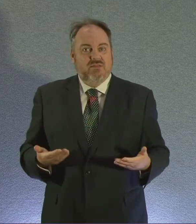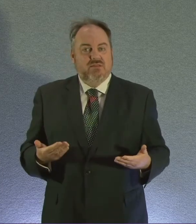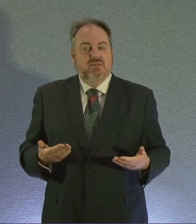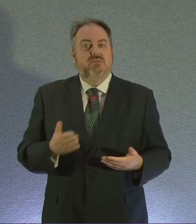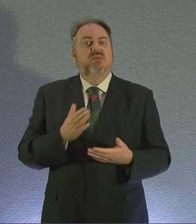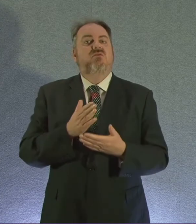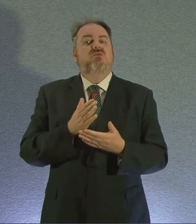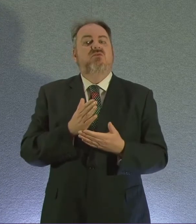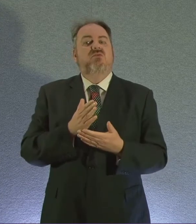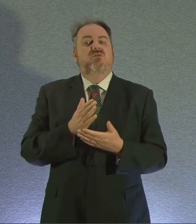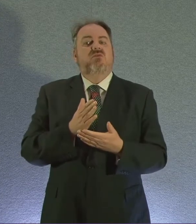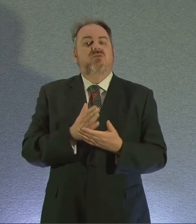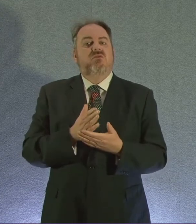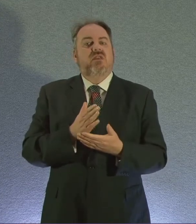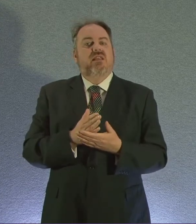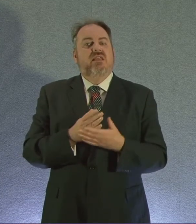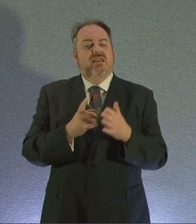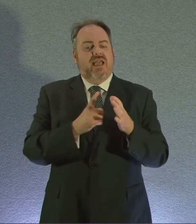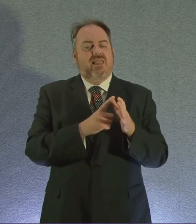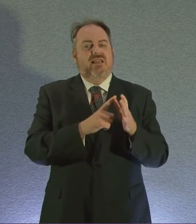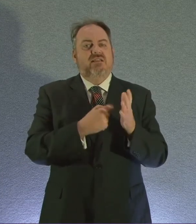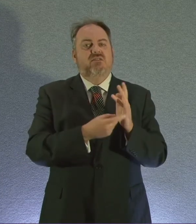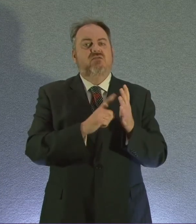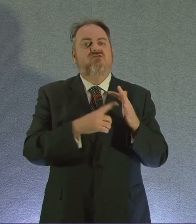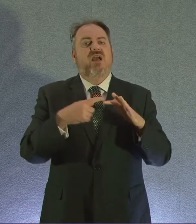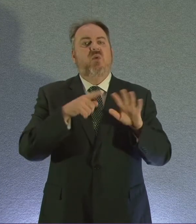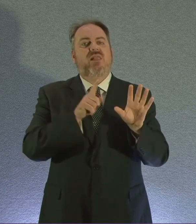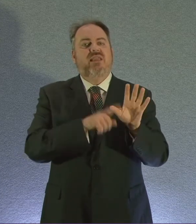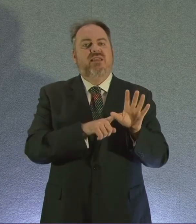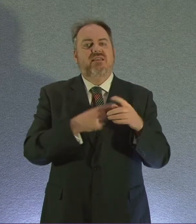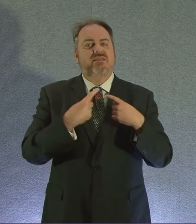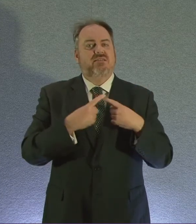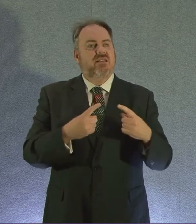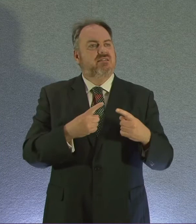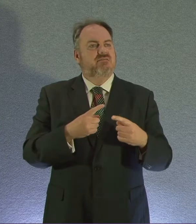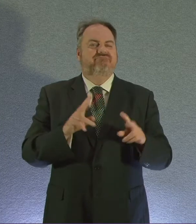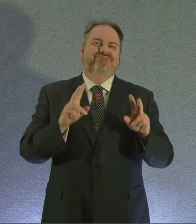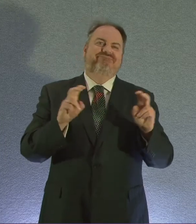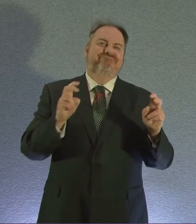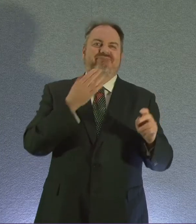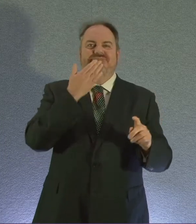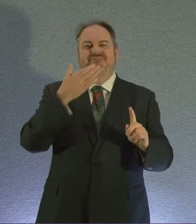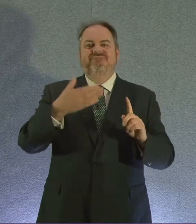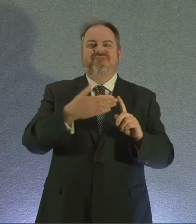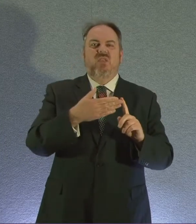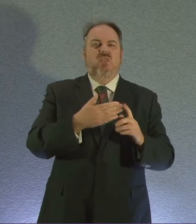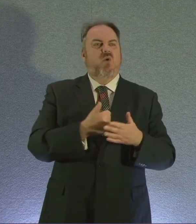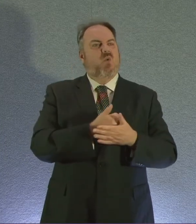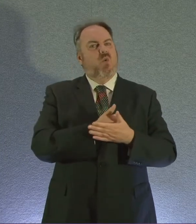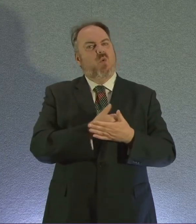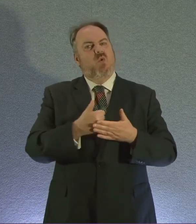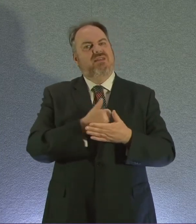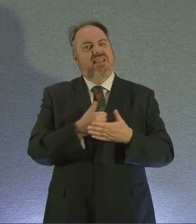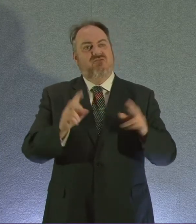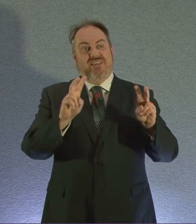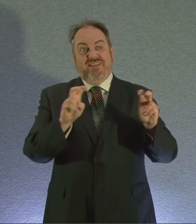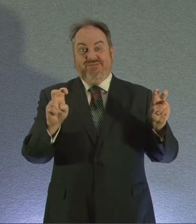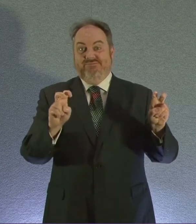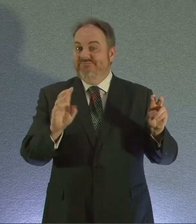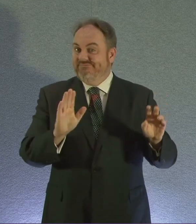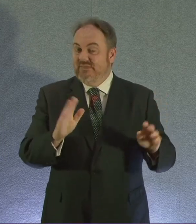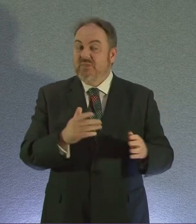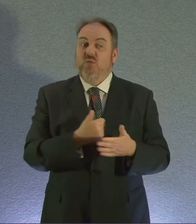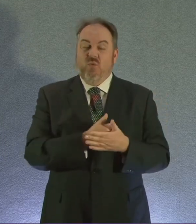associate myself with the remarks that Alec Rowley made about the ordinary people, as they might be referred to, who are absolutely the bedrock